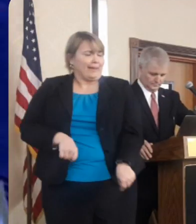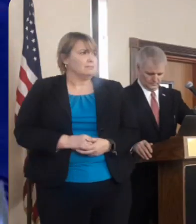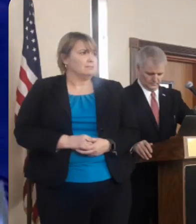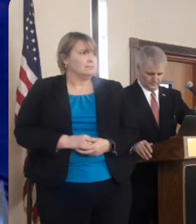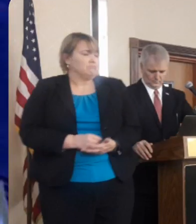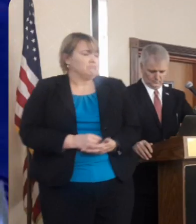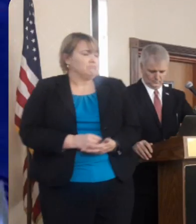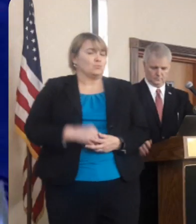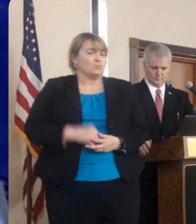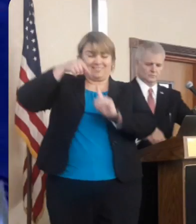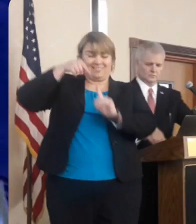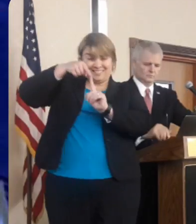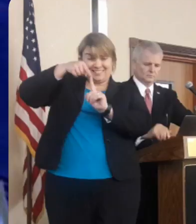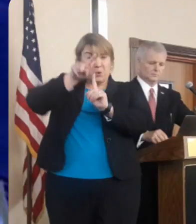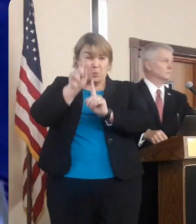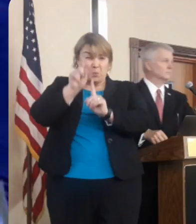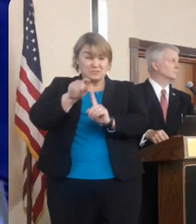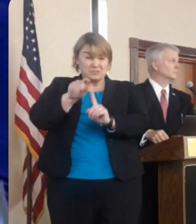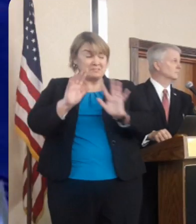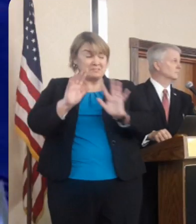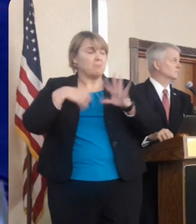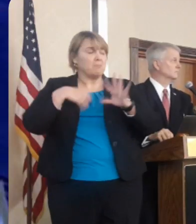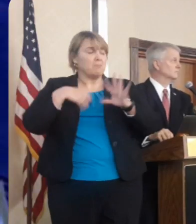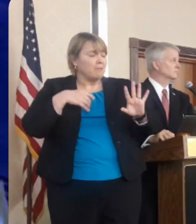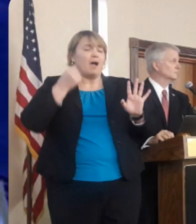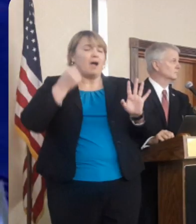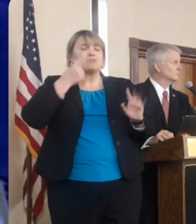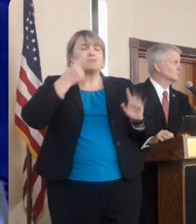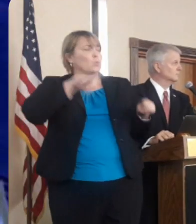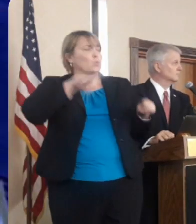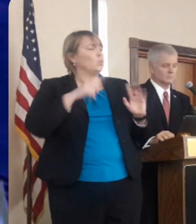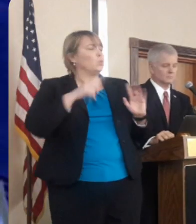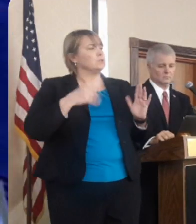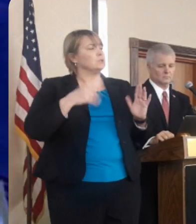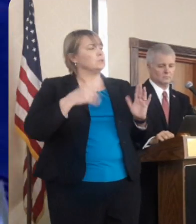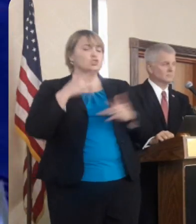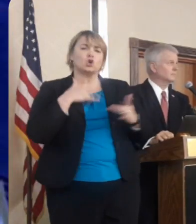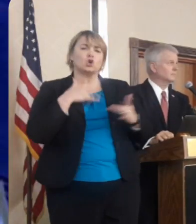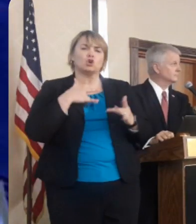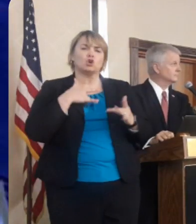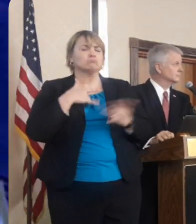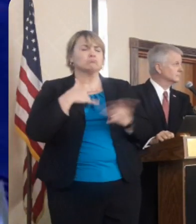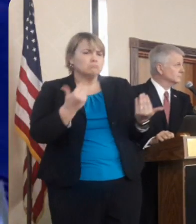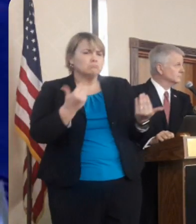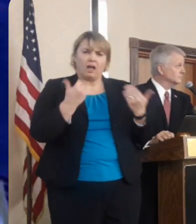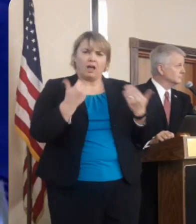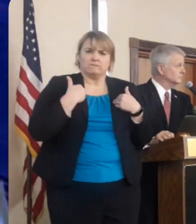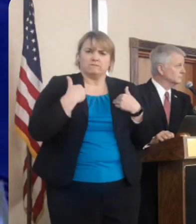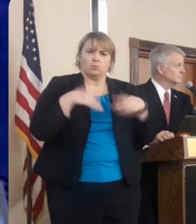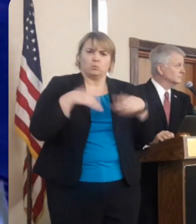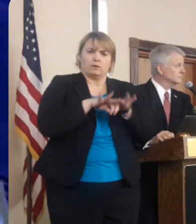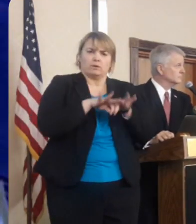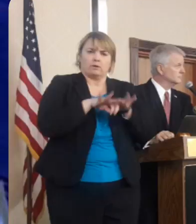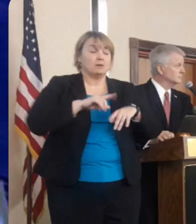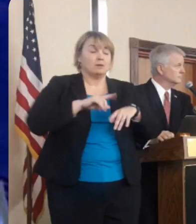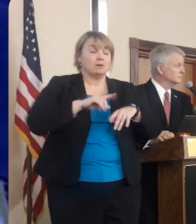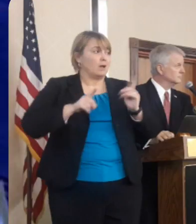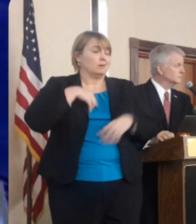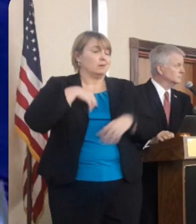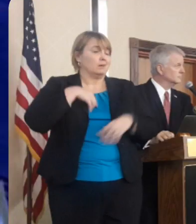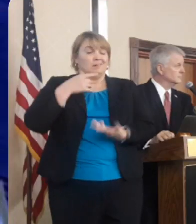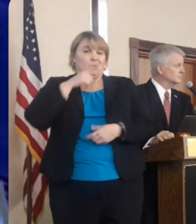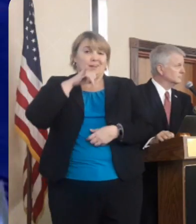is valid. However, it isn't valid about the people that are currently named. It's valid